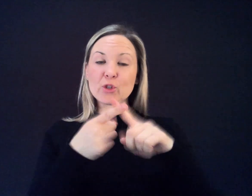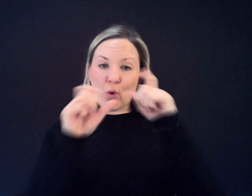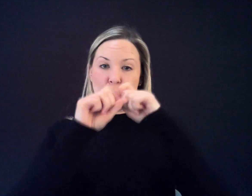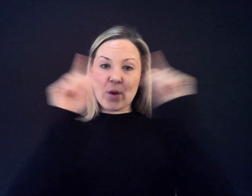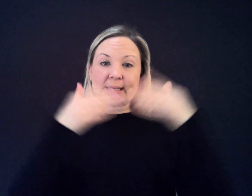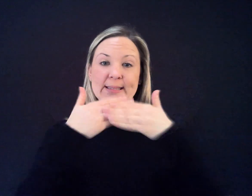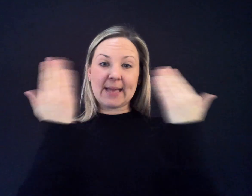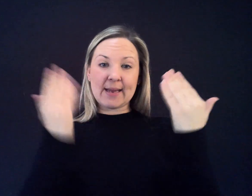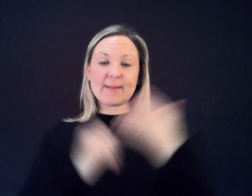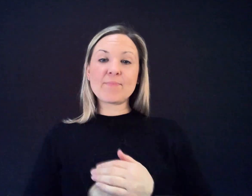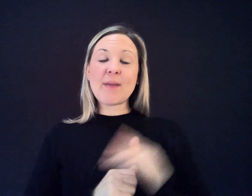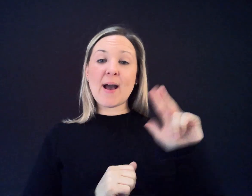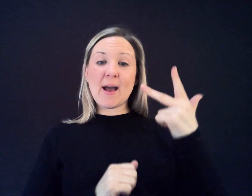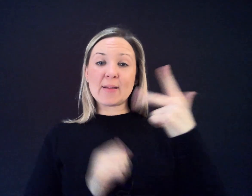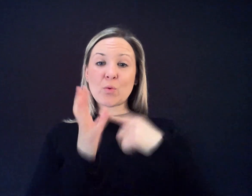8th August 2024.